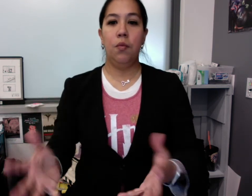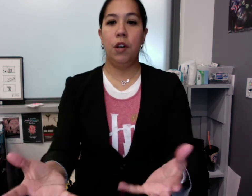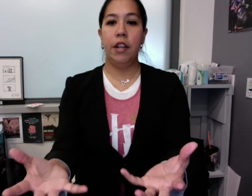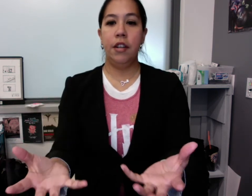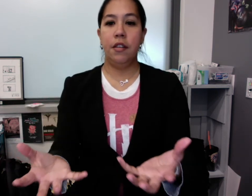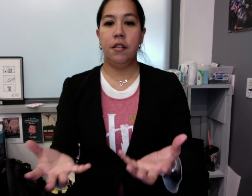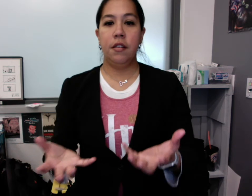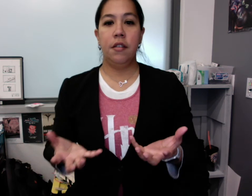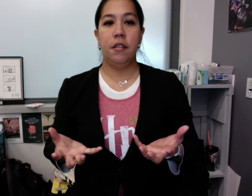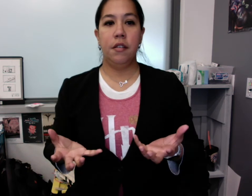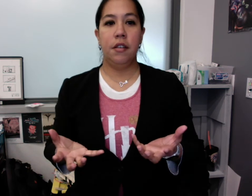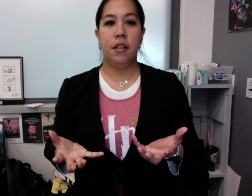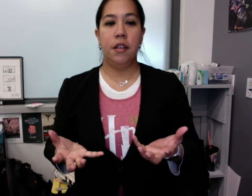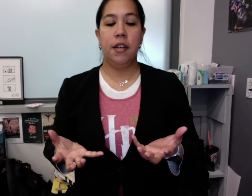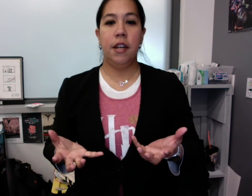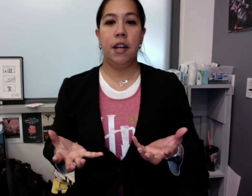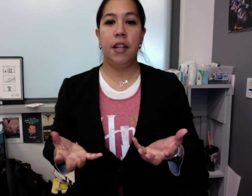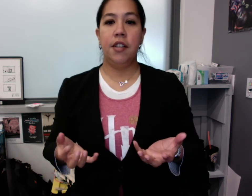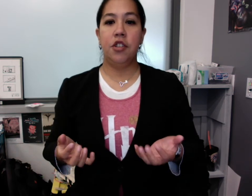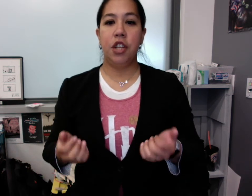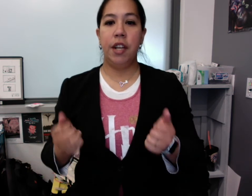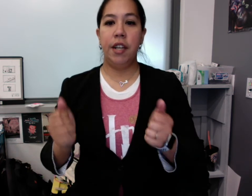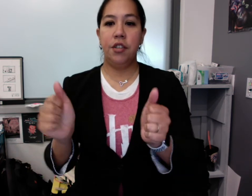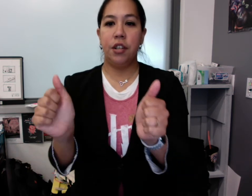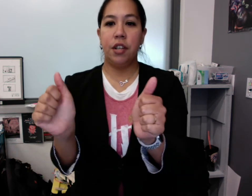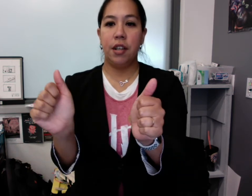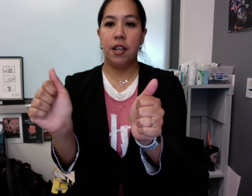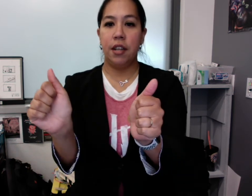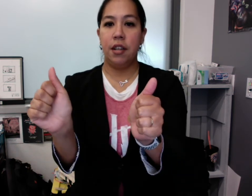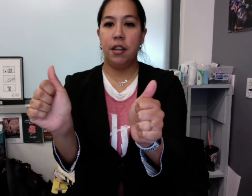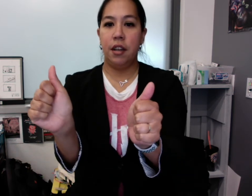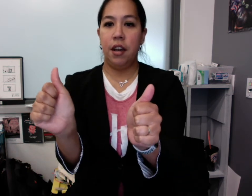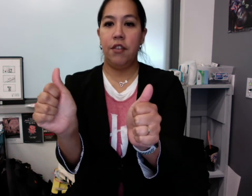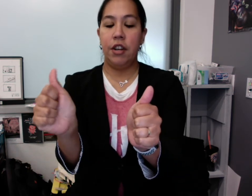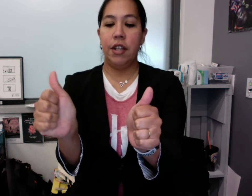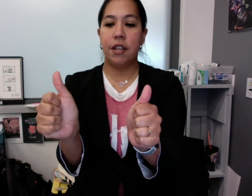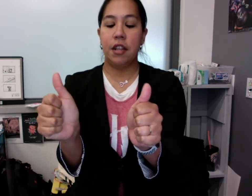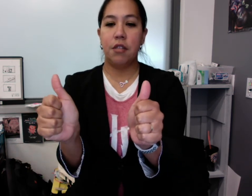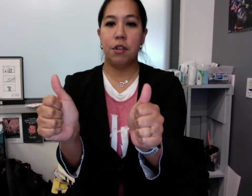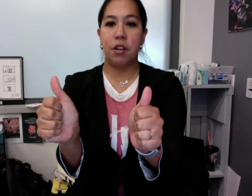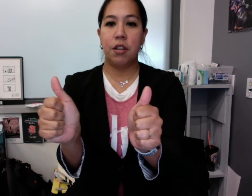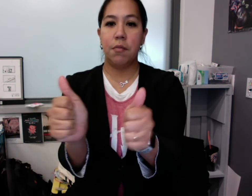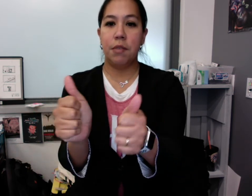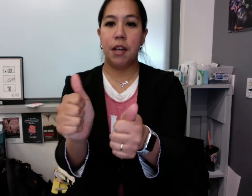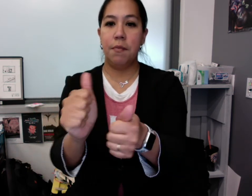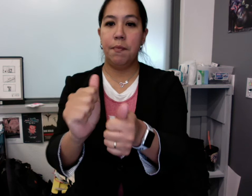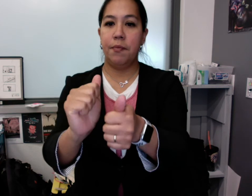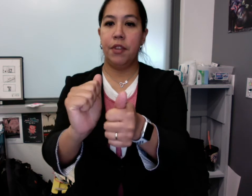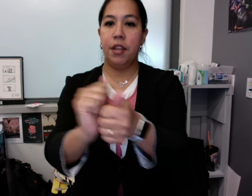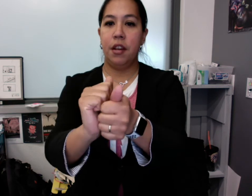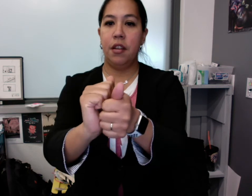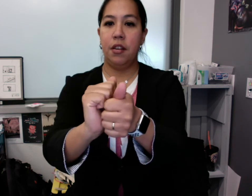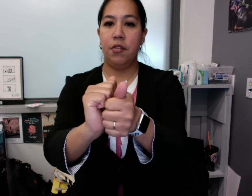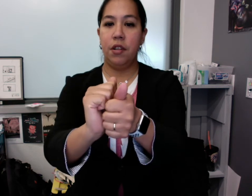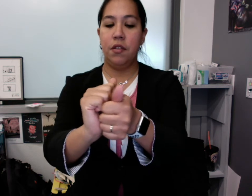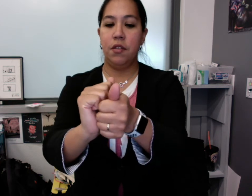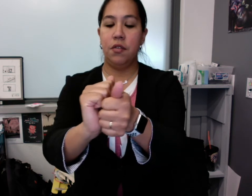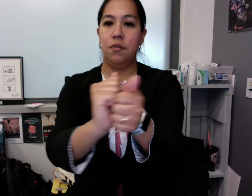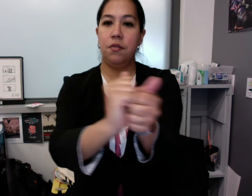Want, and then change, you're going to kind of have your hands like this with your thumbs up and they're going to